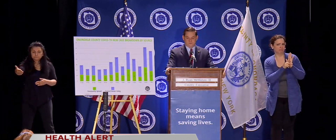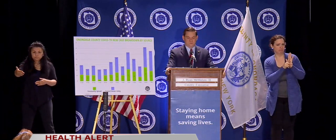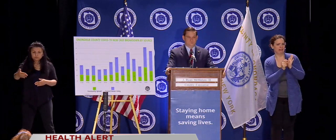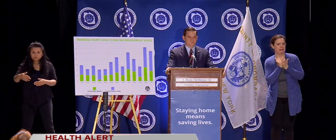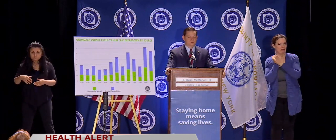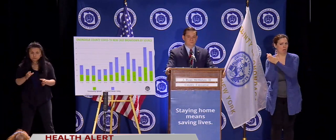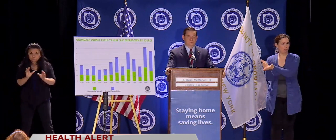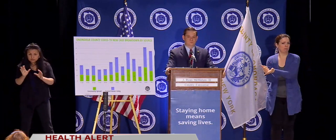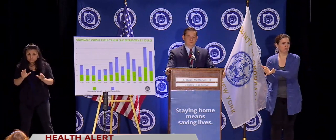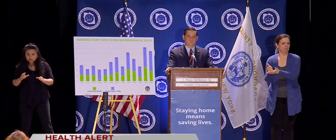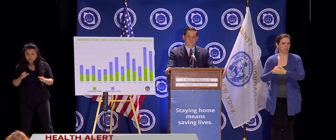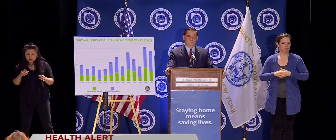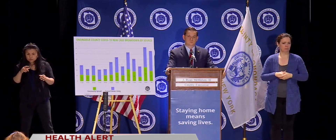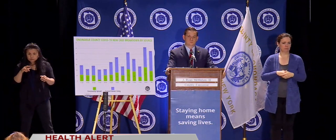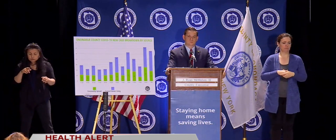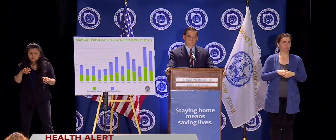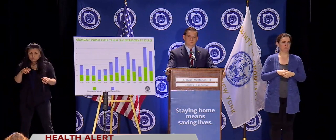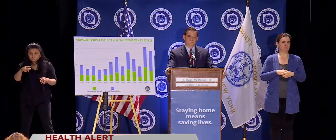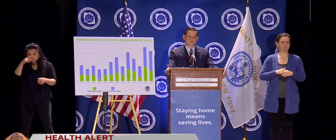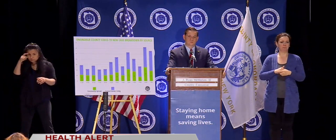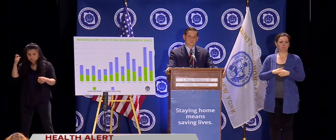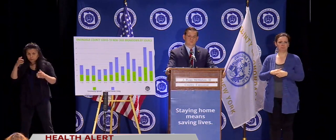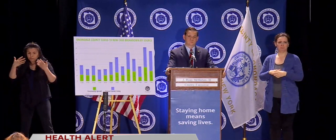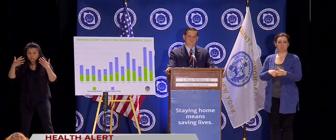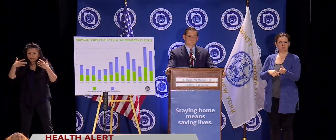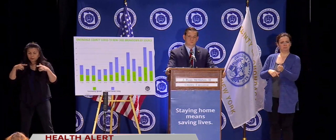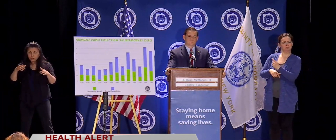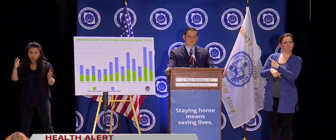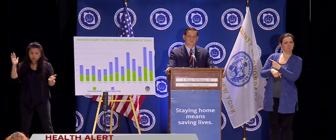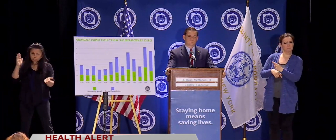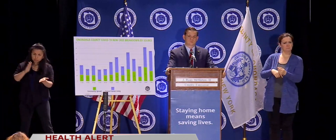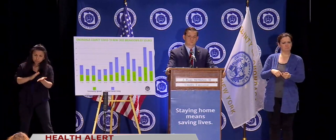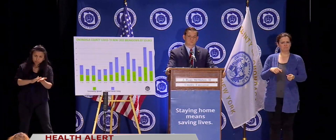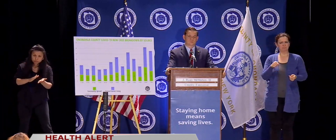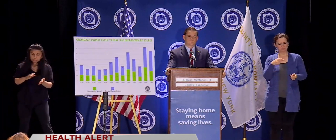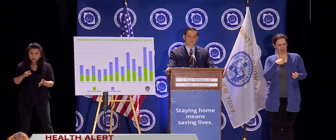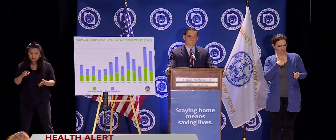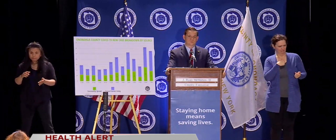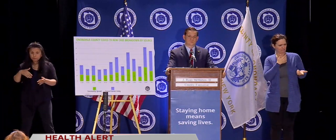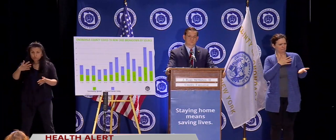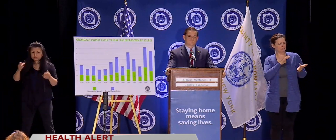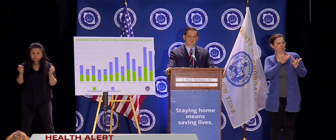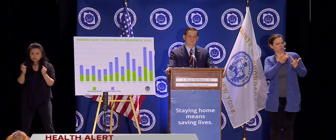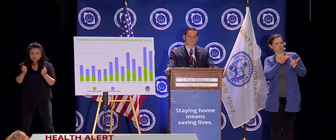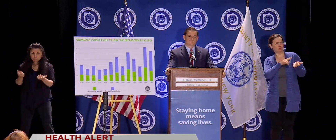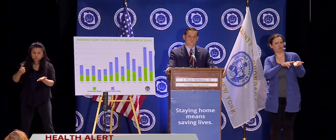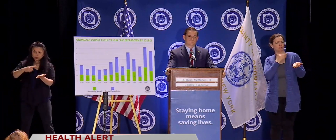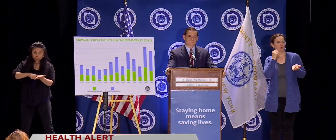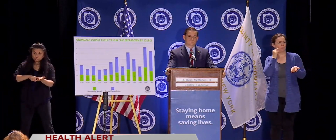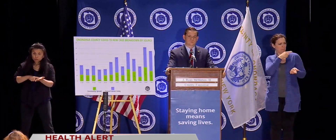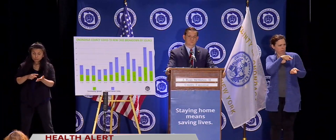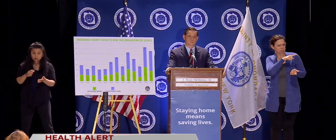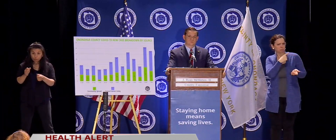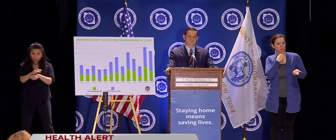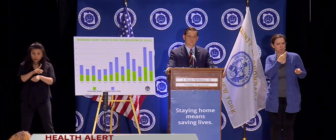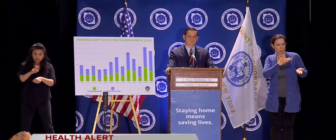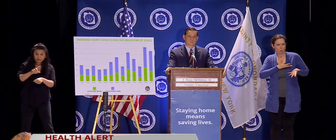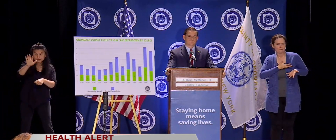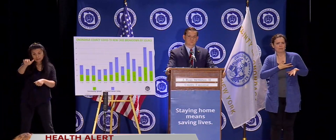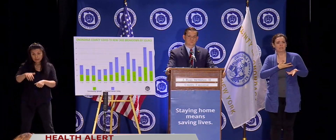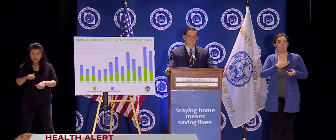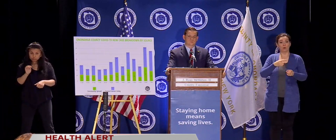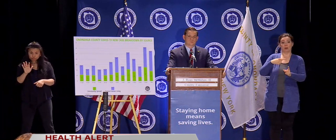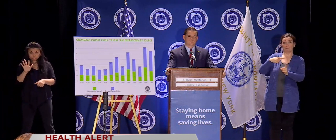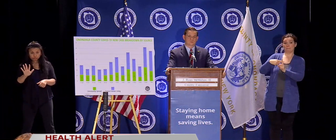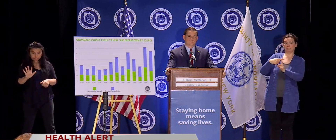us. I'm in touch with a nursing home that earlier this week was sending its COVID positive patients to hospitals, but now